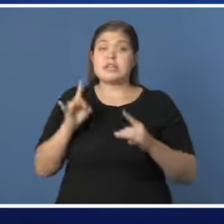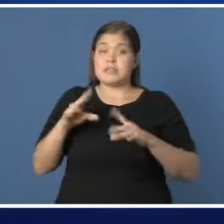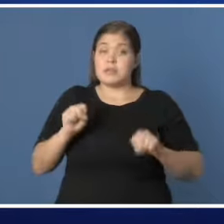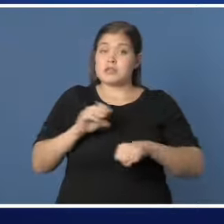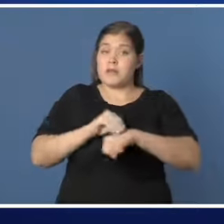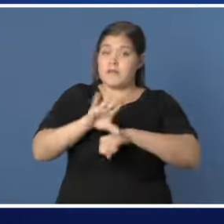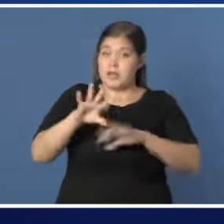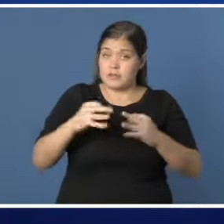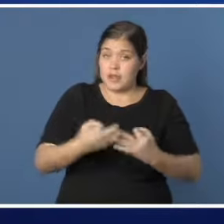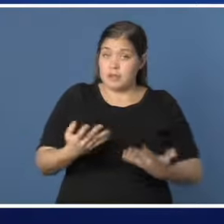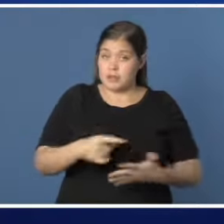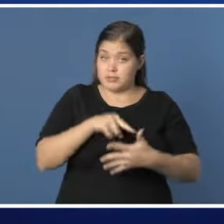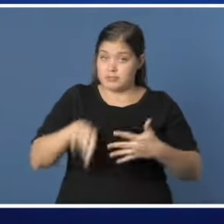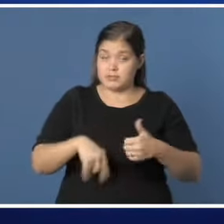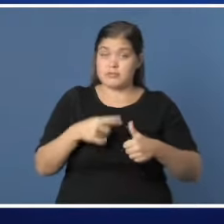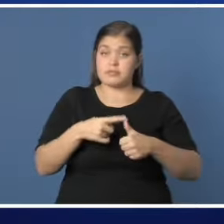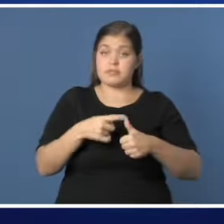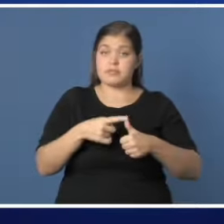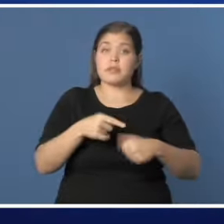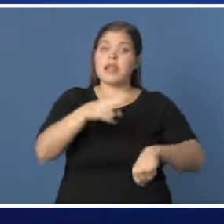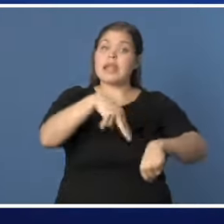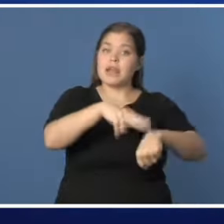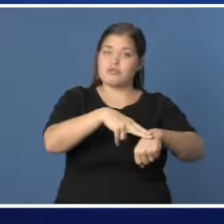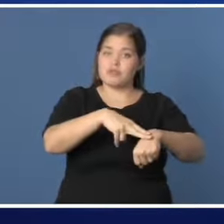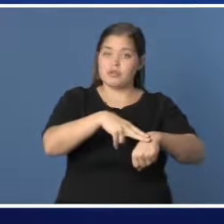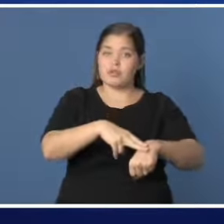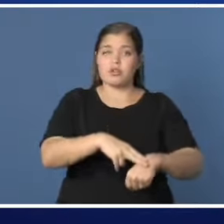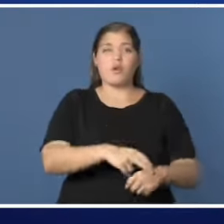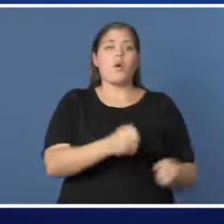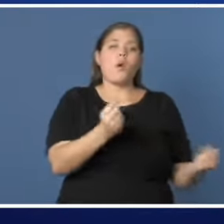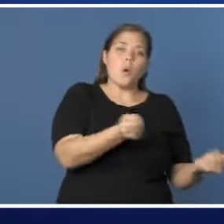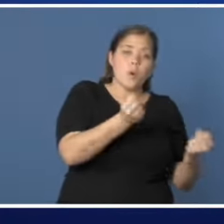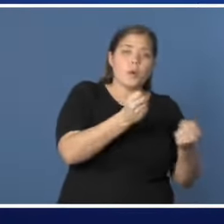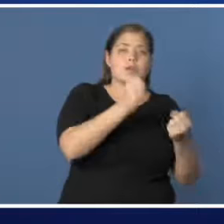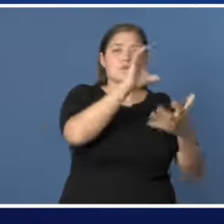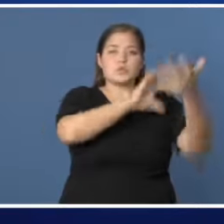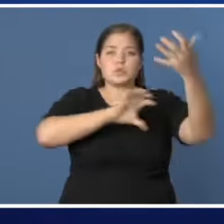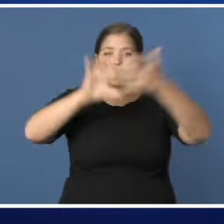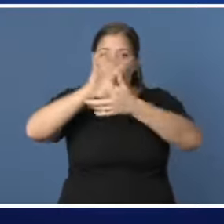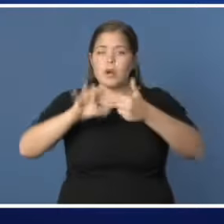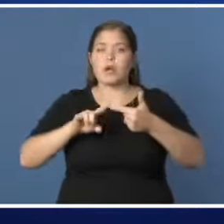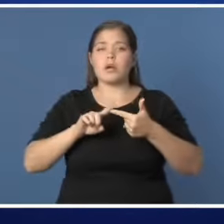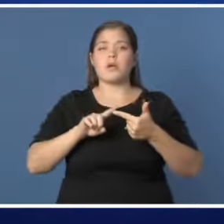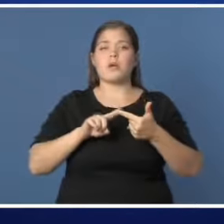Disasters that may affect your family are natural, winter storm,